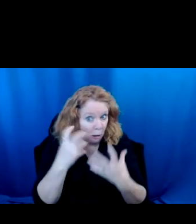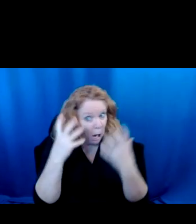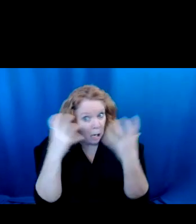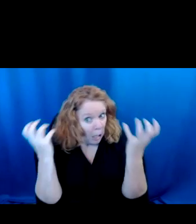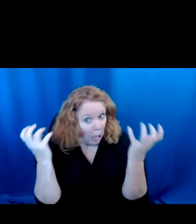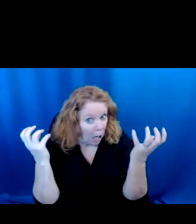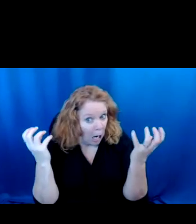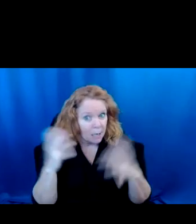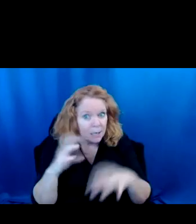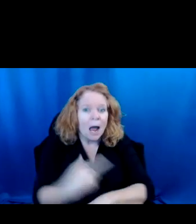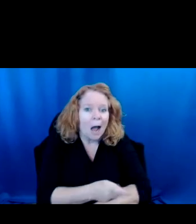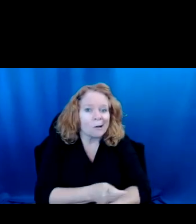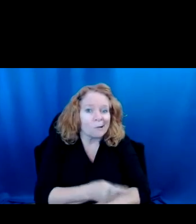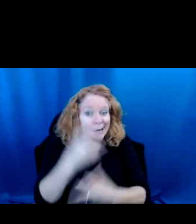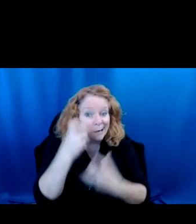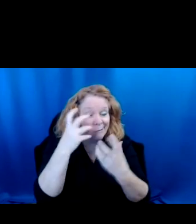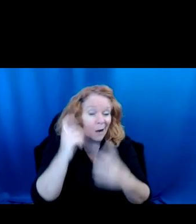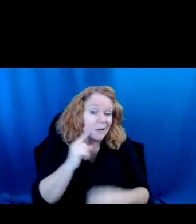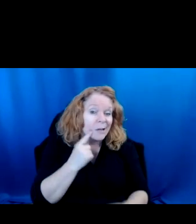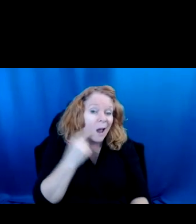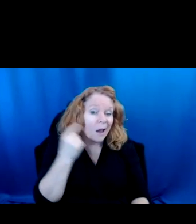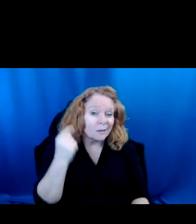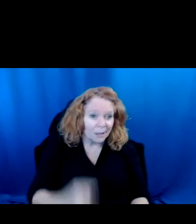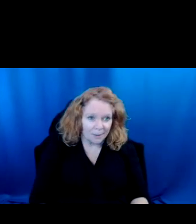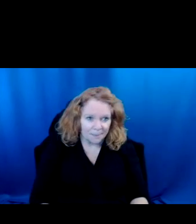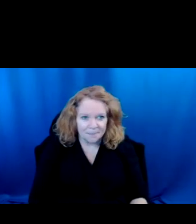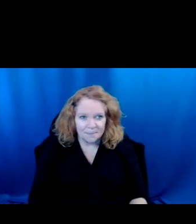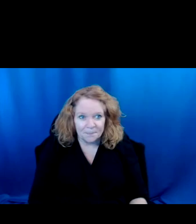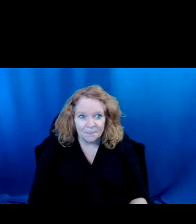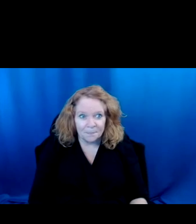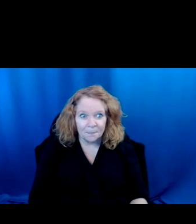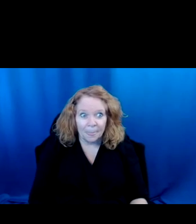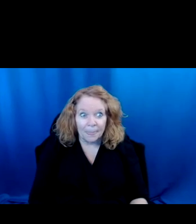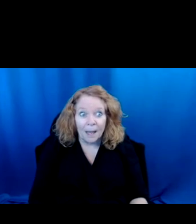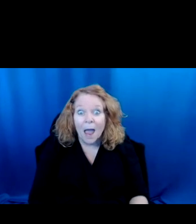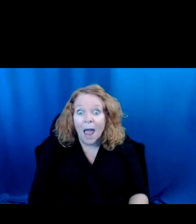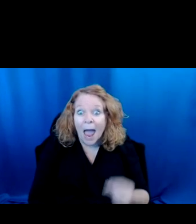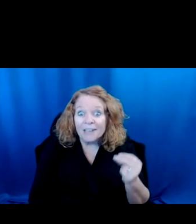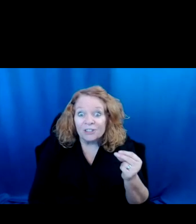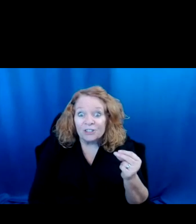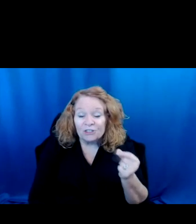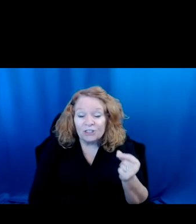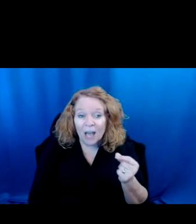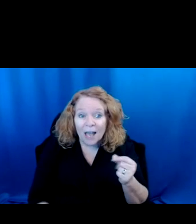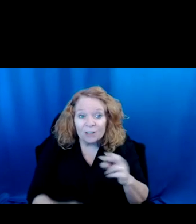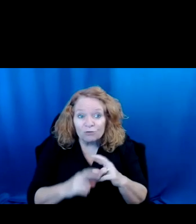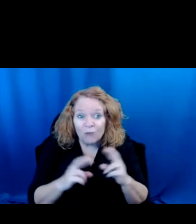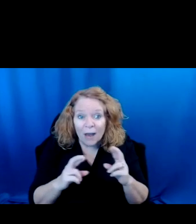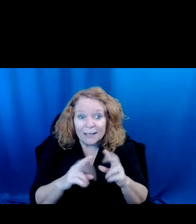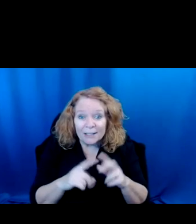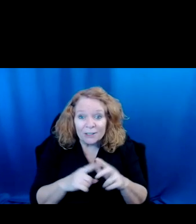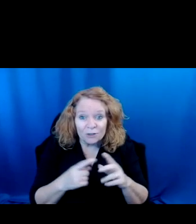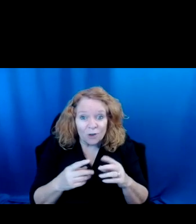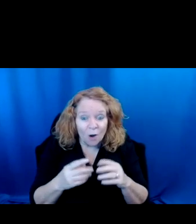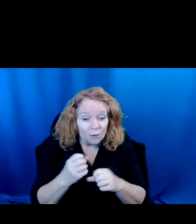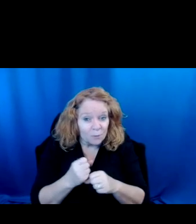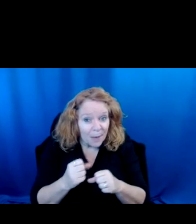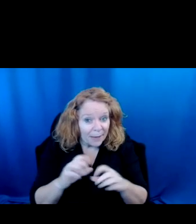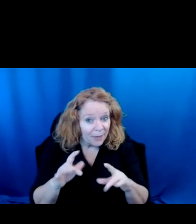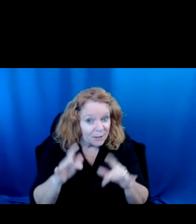Cranky, I'm Creaky Cranky Candy. I'm just opening up to start selling sparkly